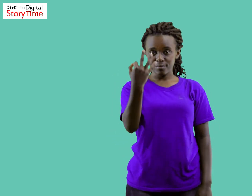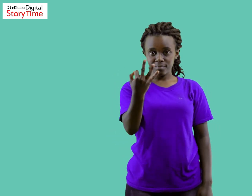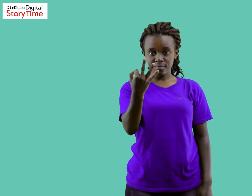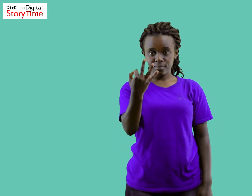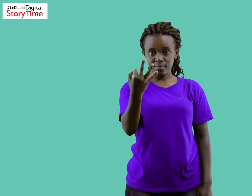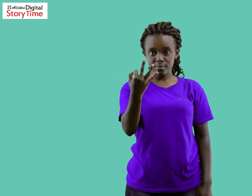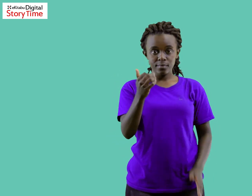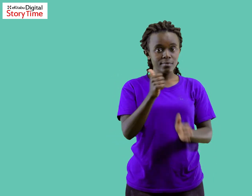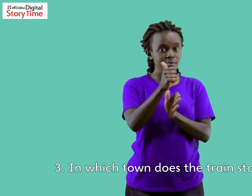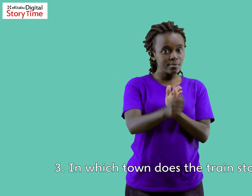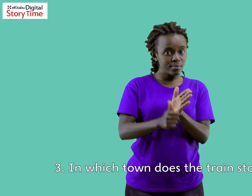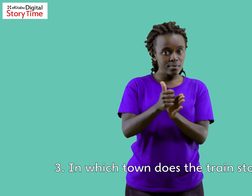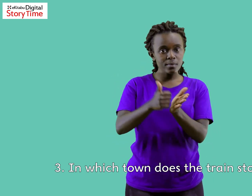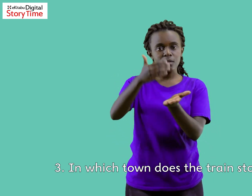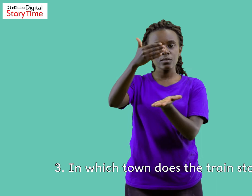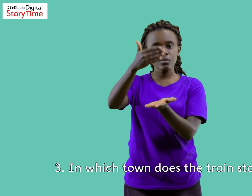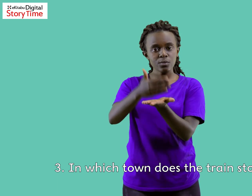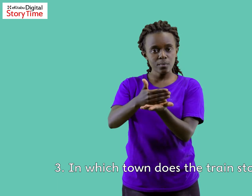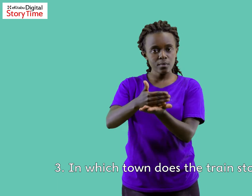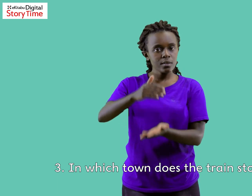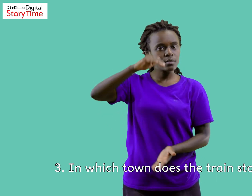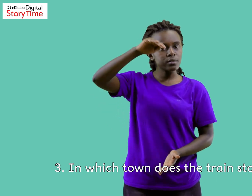Number 3. In which town does the train stop?